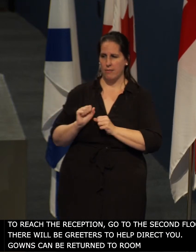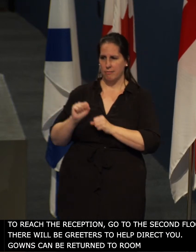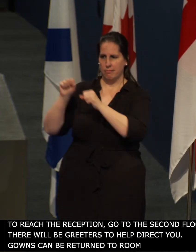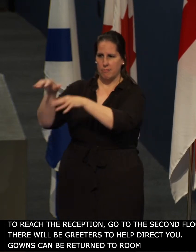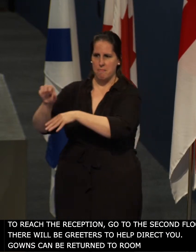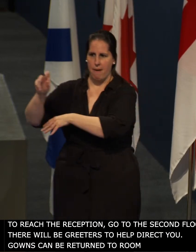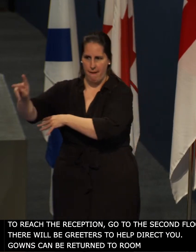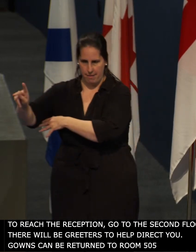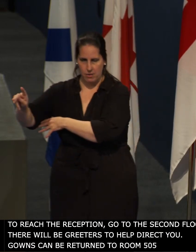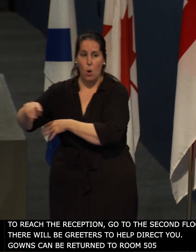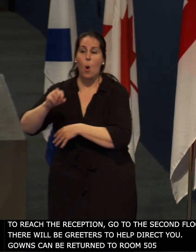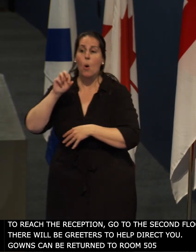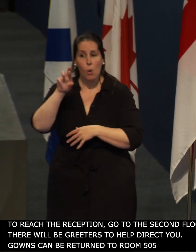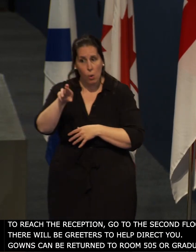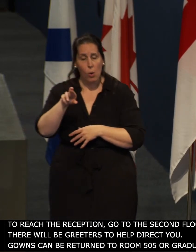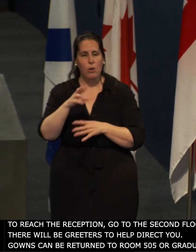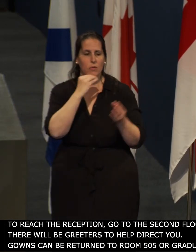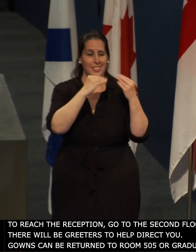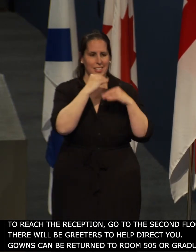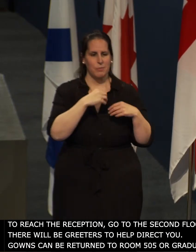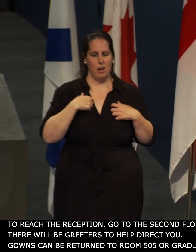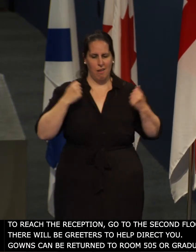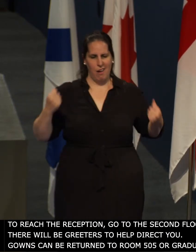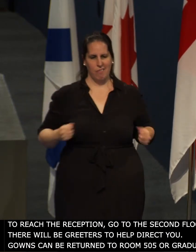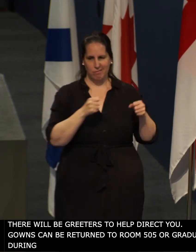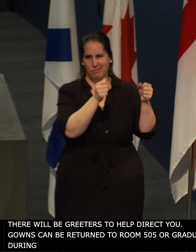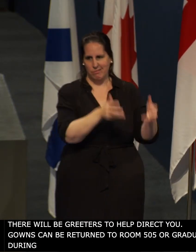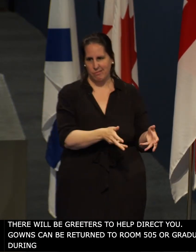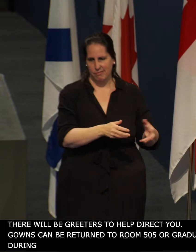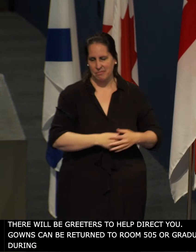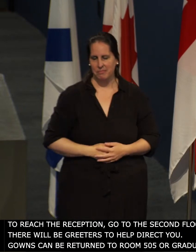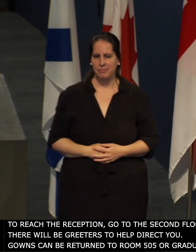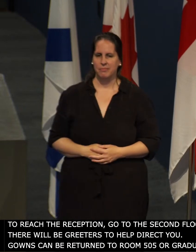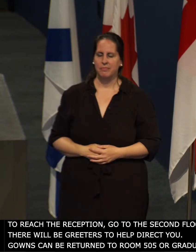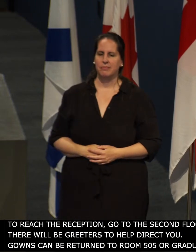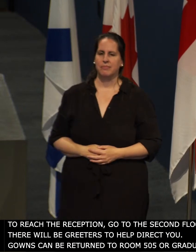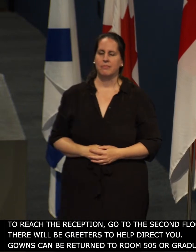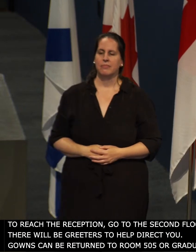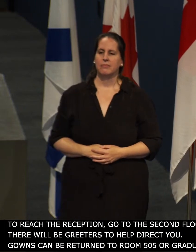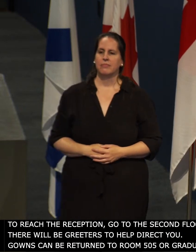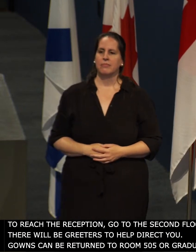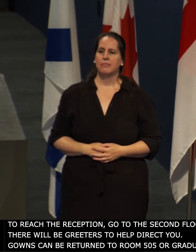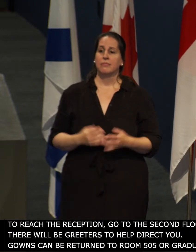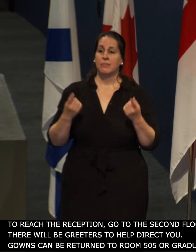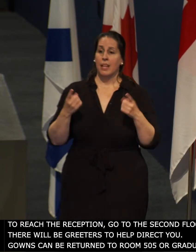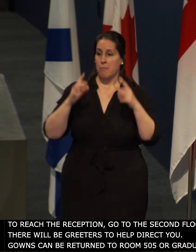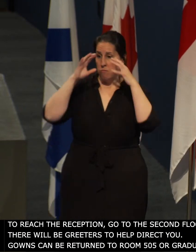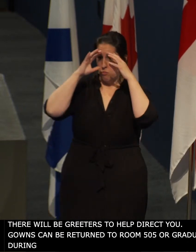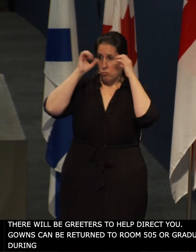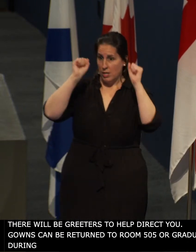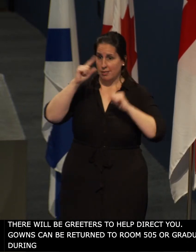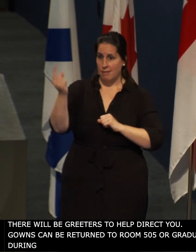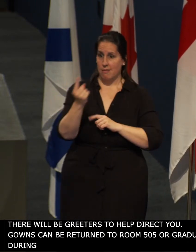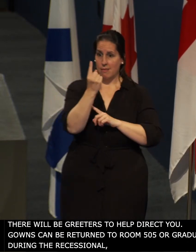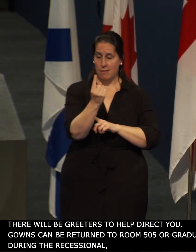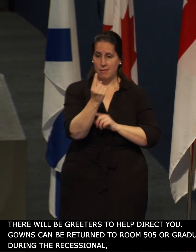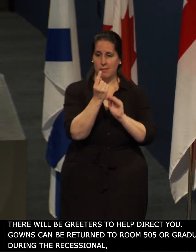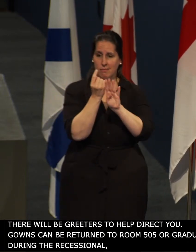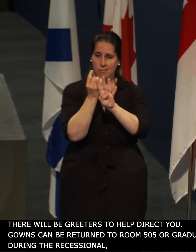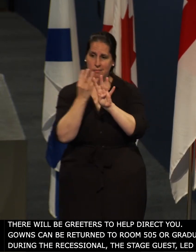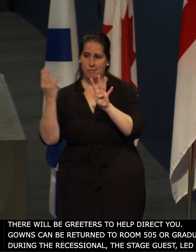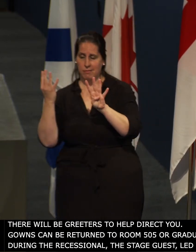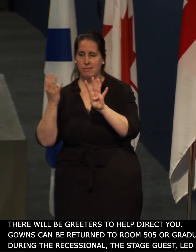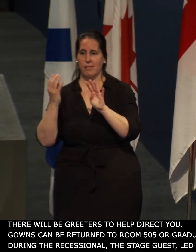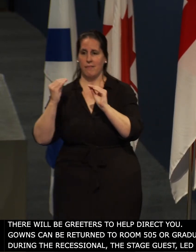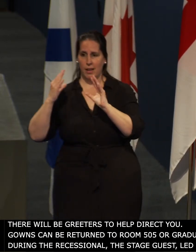gown at the reception. During the recessional, the stage guests, led by our president, will be followed out by faculty and